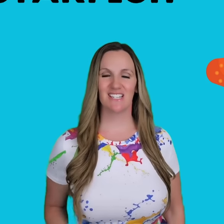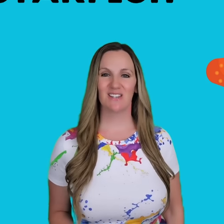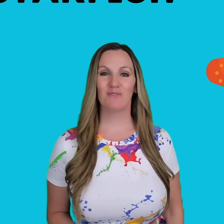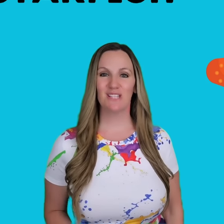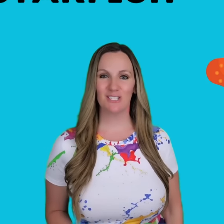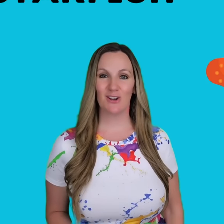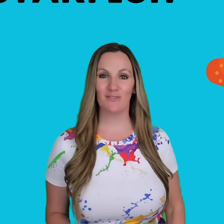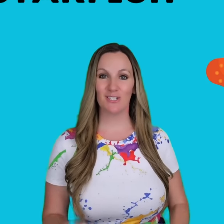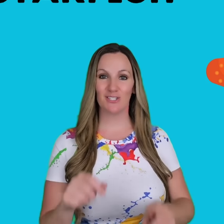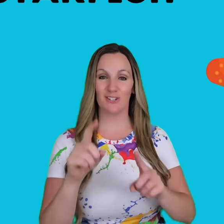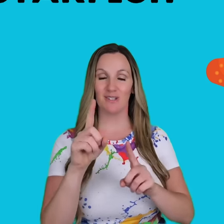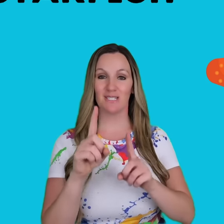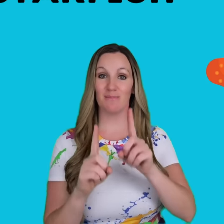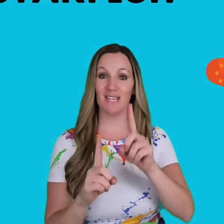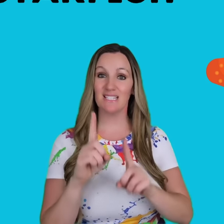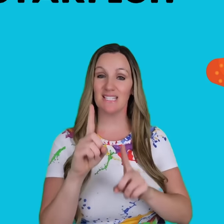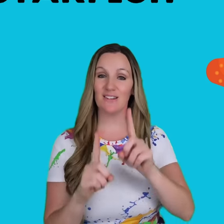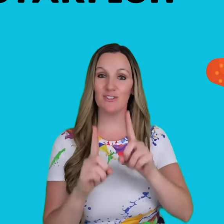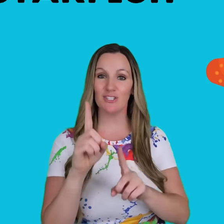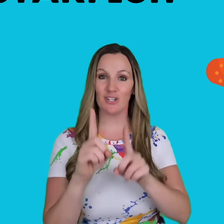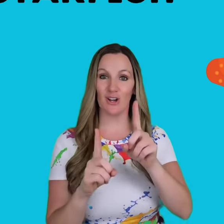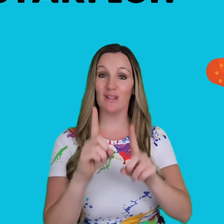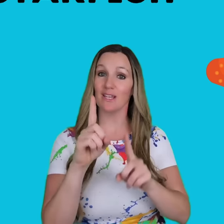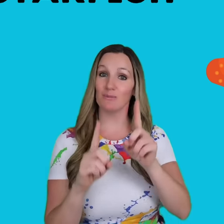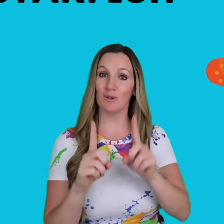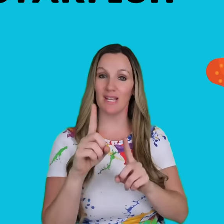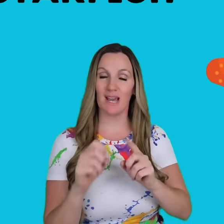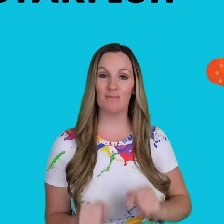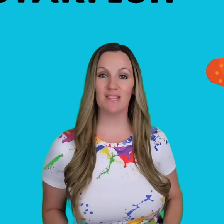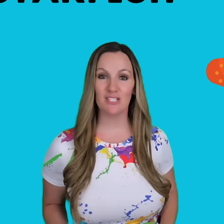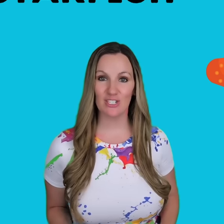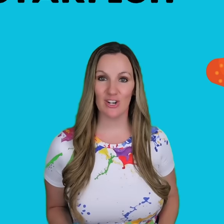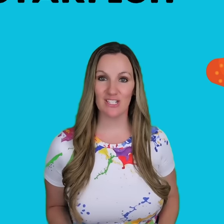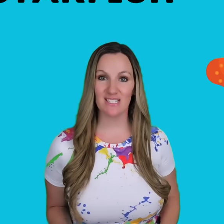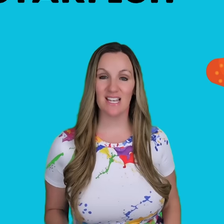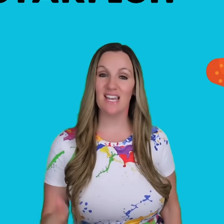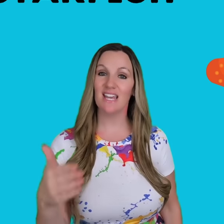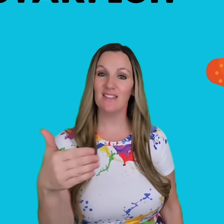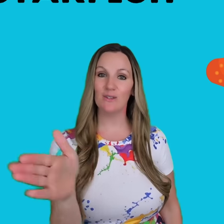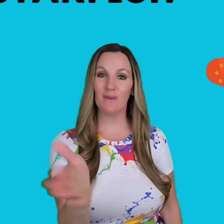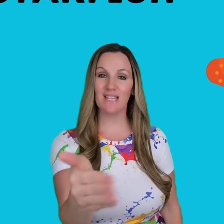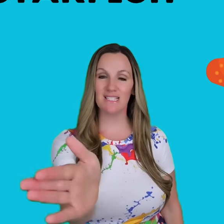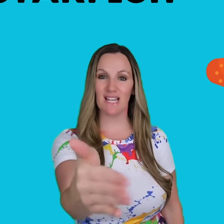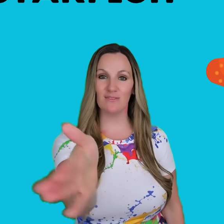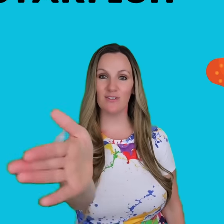With starfish, you're going to make the sign for star, like you're pointing up at the stars, and then you make the sign for fish.